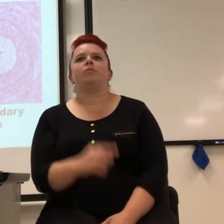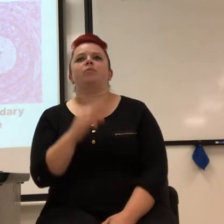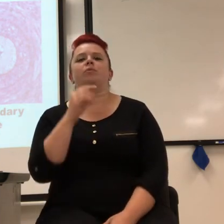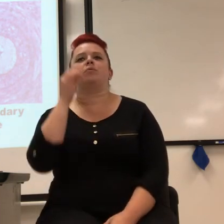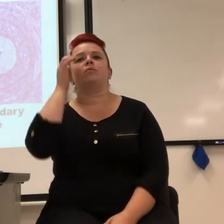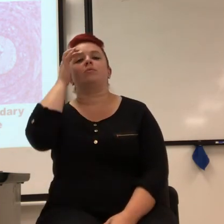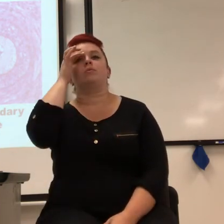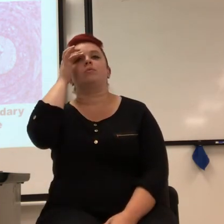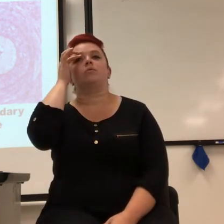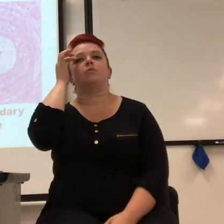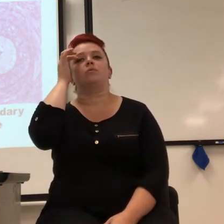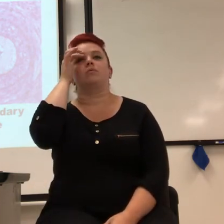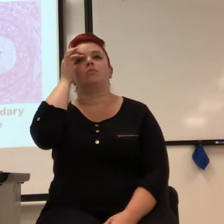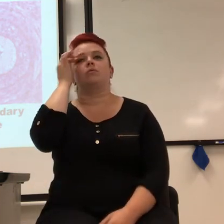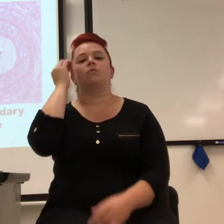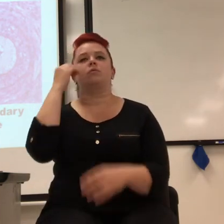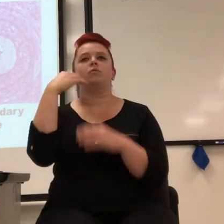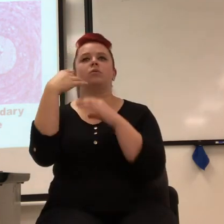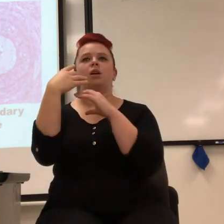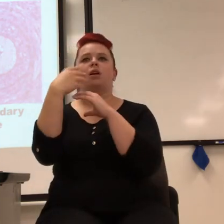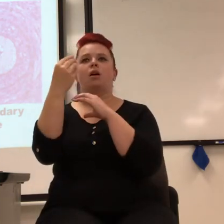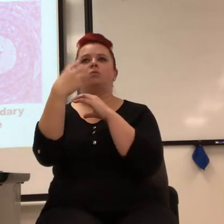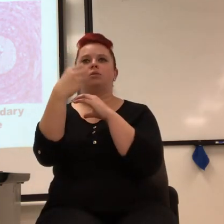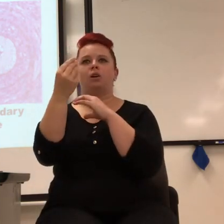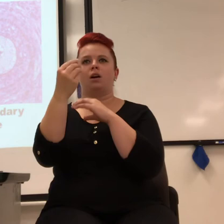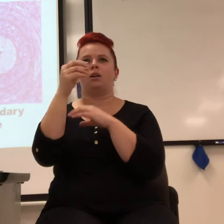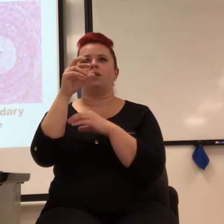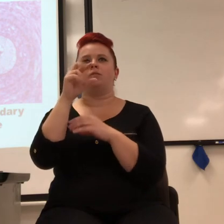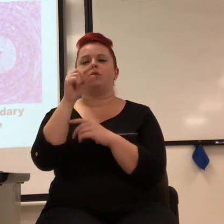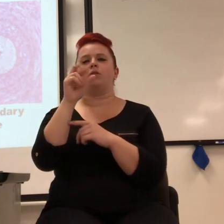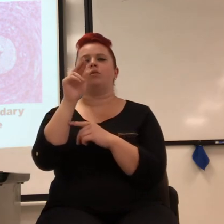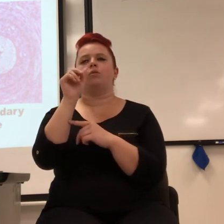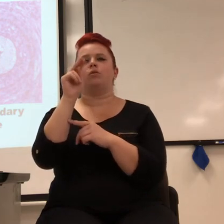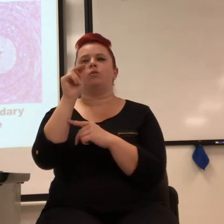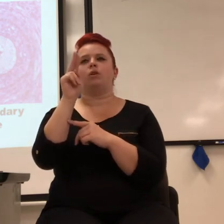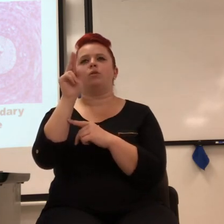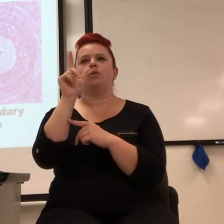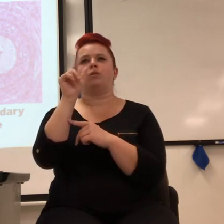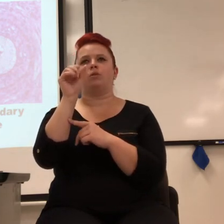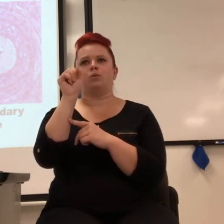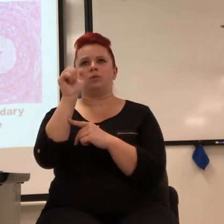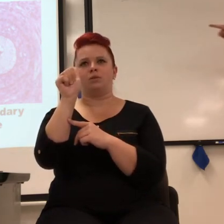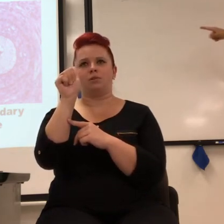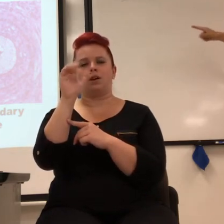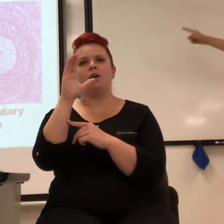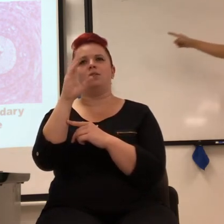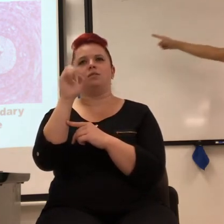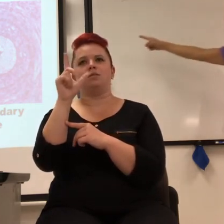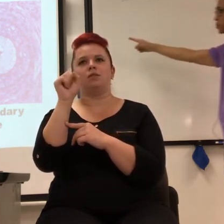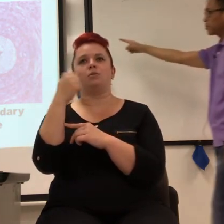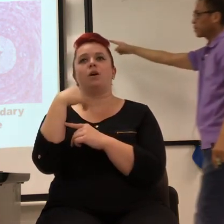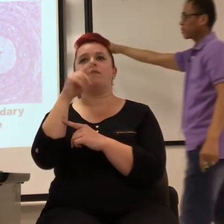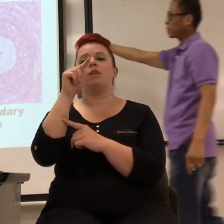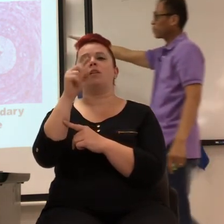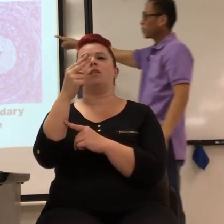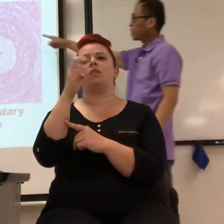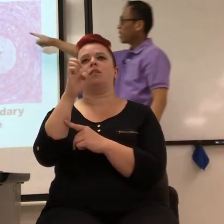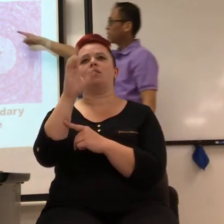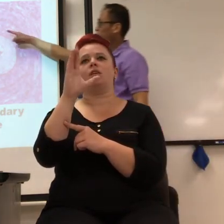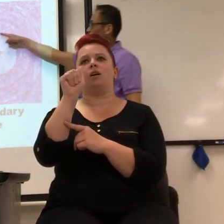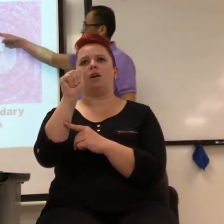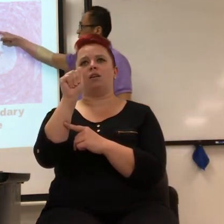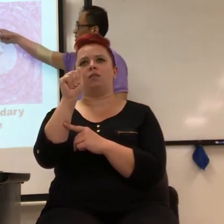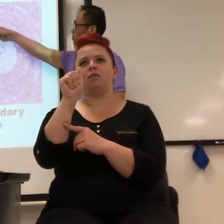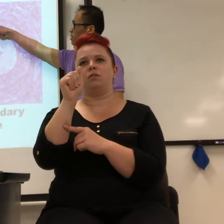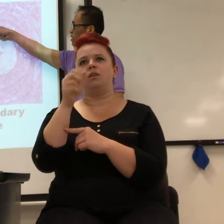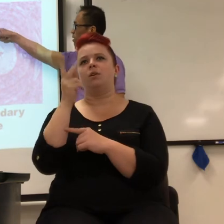And outside of the granulosa cells, you have theca. So on this picture here, I